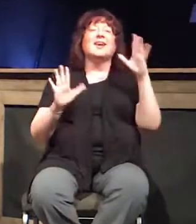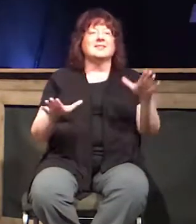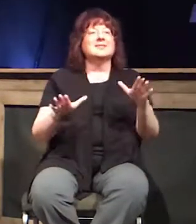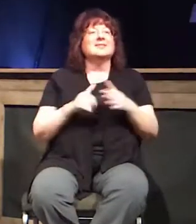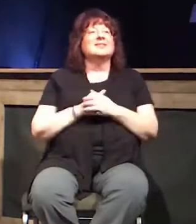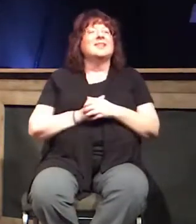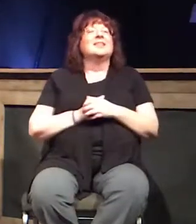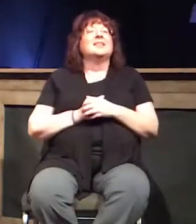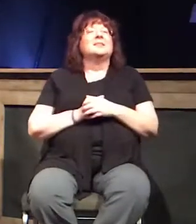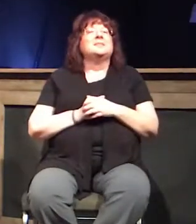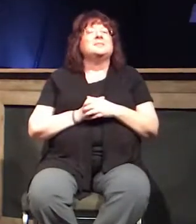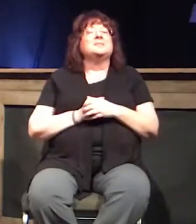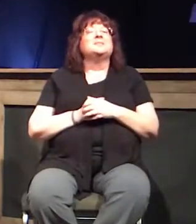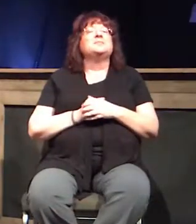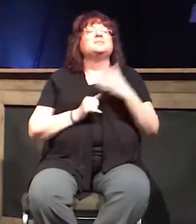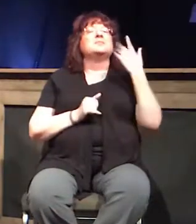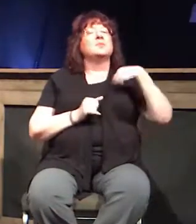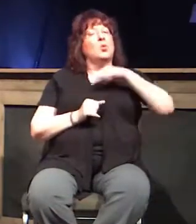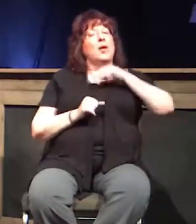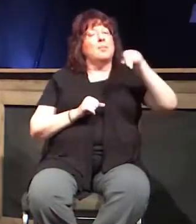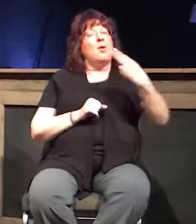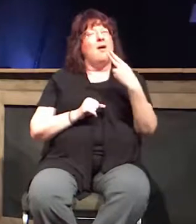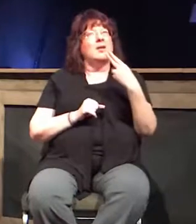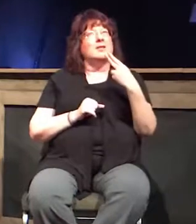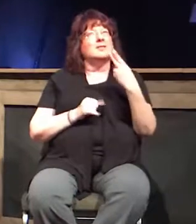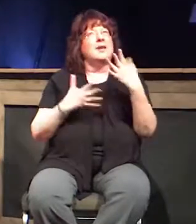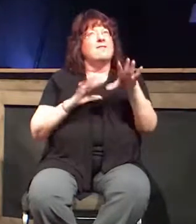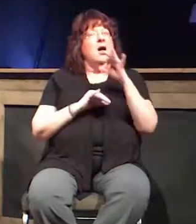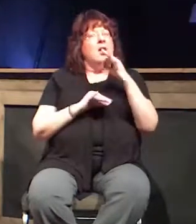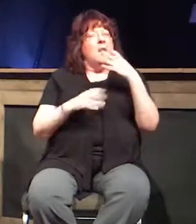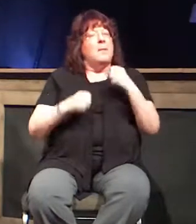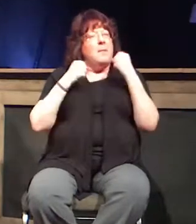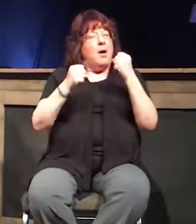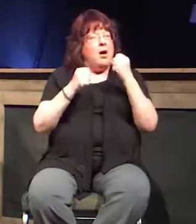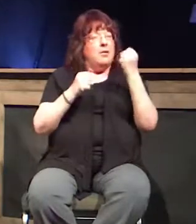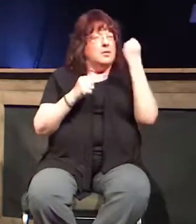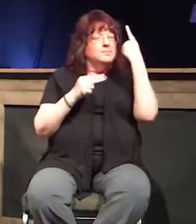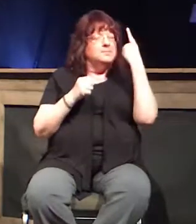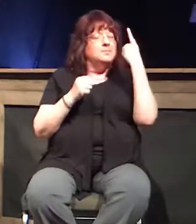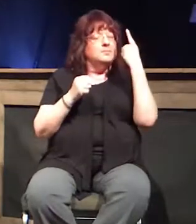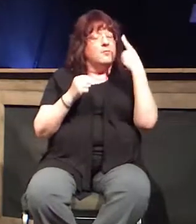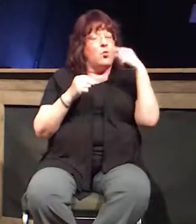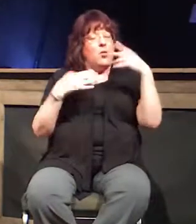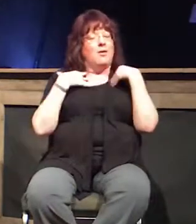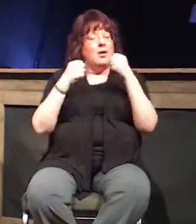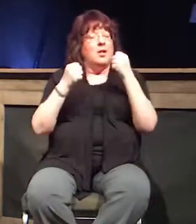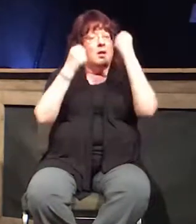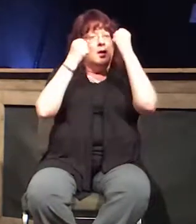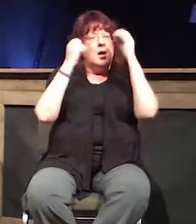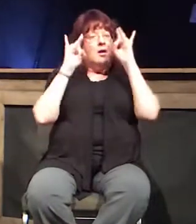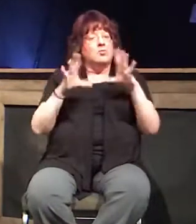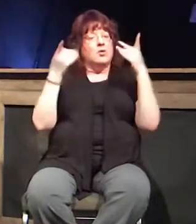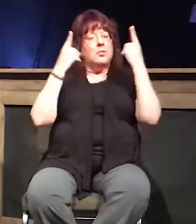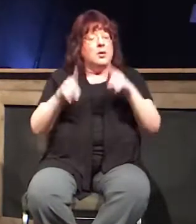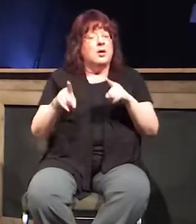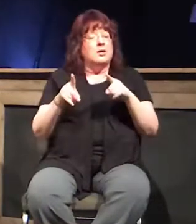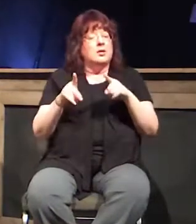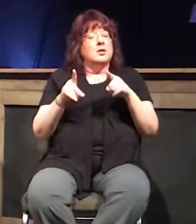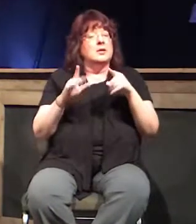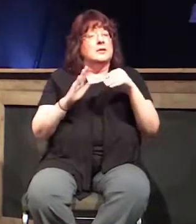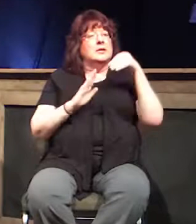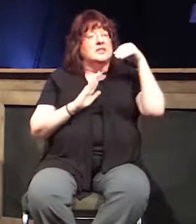understand where you're going, all right? So we at Pure Heart, we have discovered a powerful insight for the healing of trauma in its